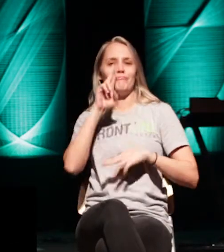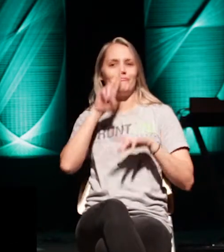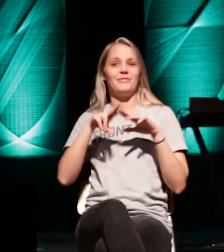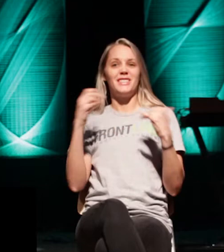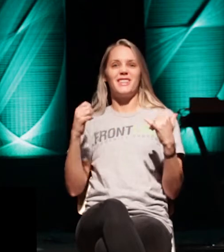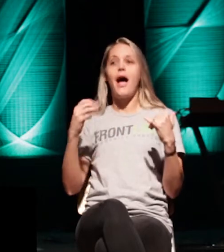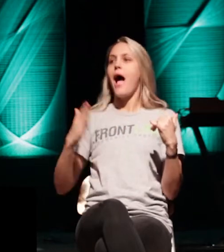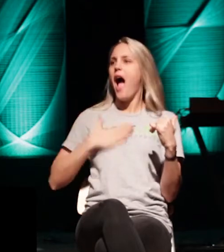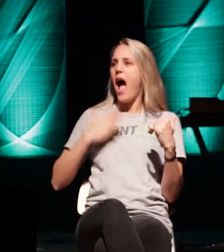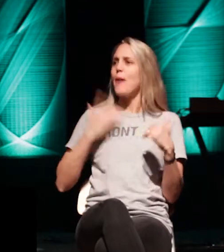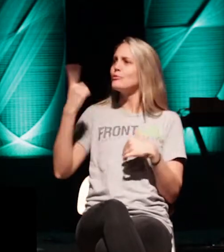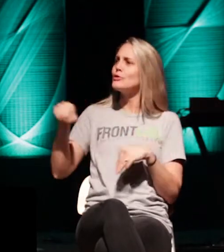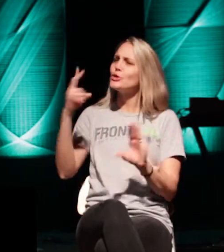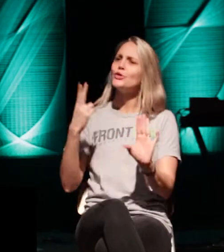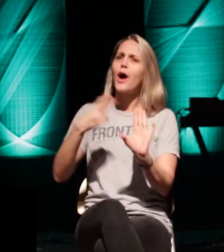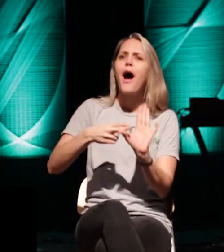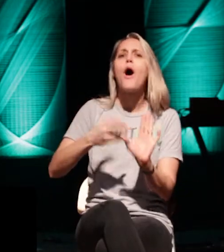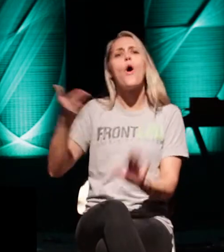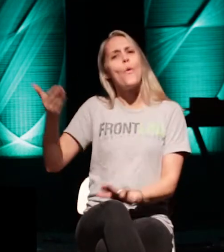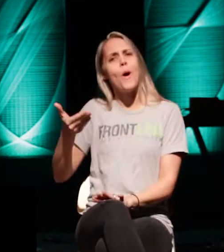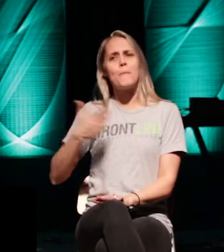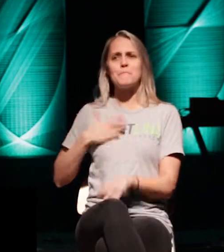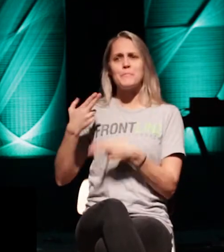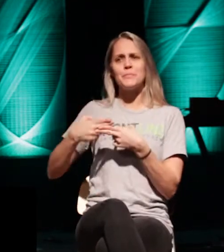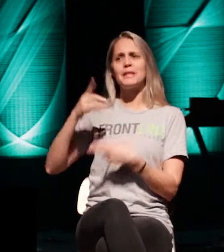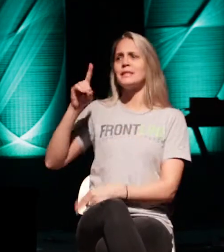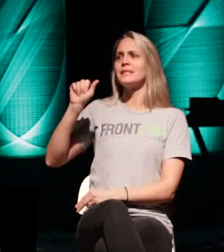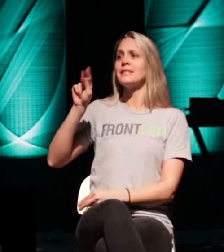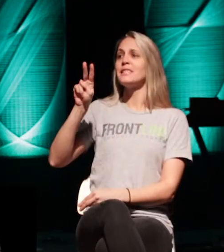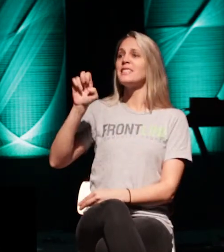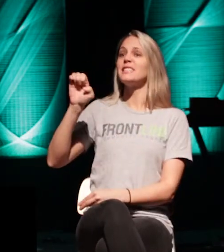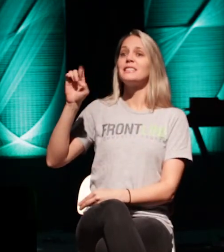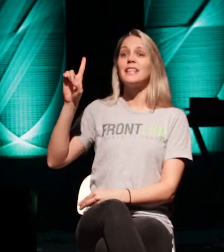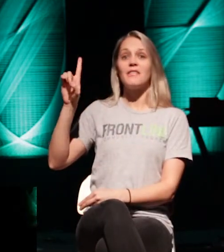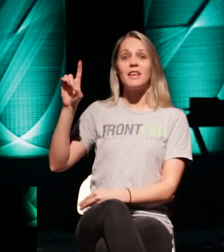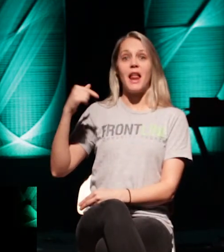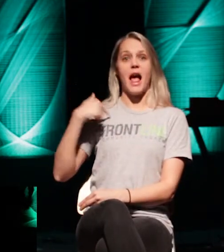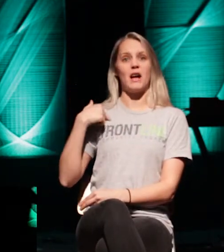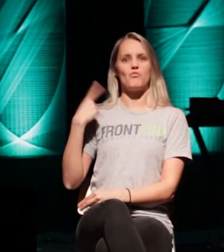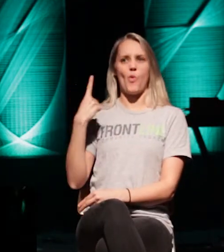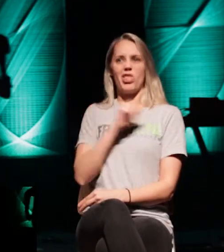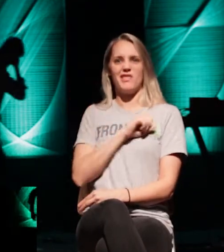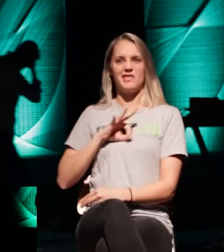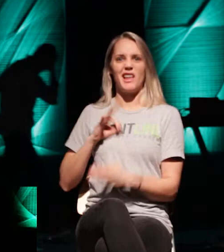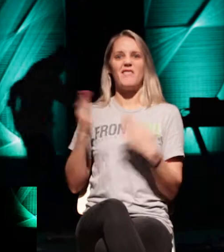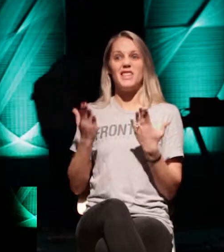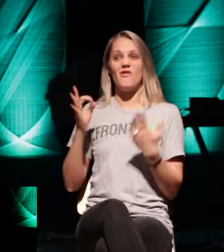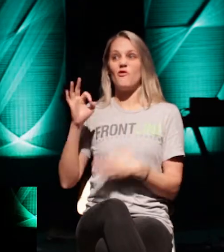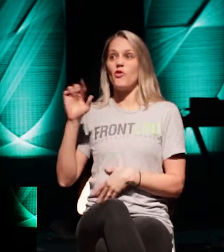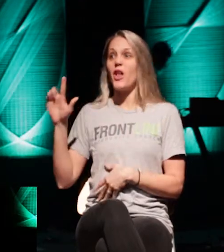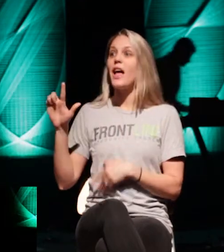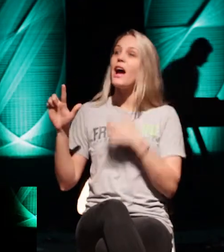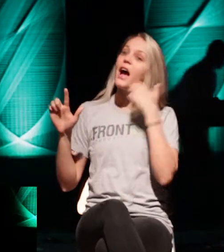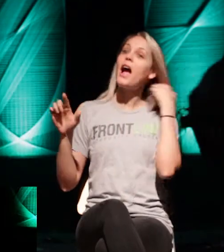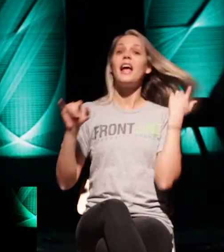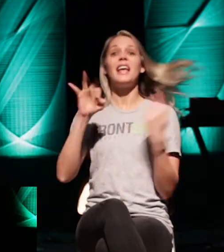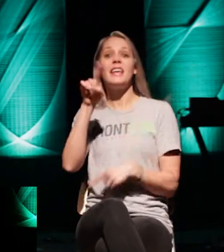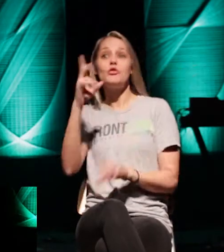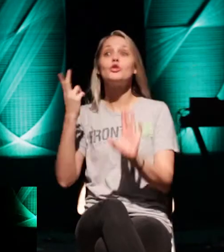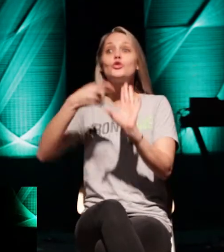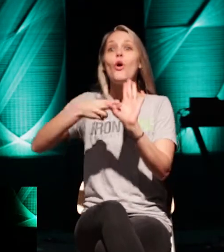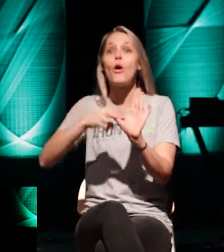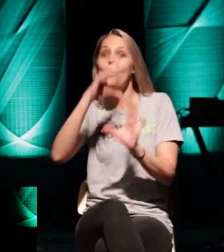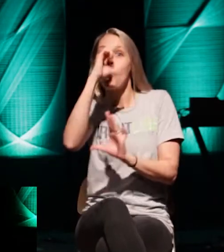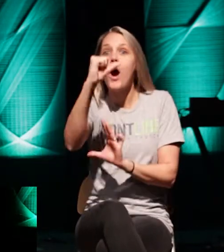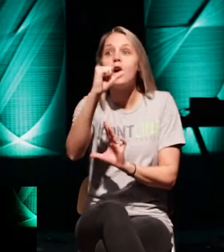Just want to say welcome. My name's David. I'm on staff here at Frontline. And if you're joining us on Facebook, we just want to say welcome to you too. We actually have an audience that joins us